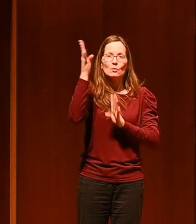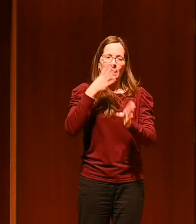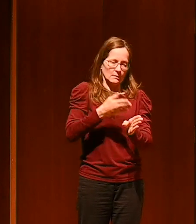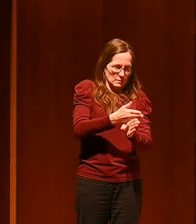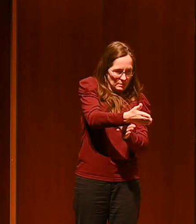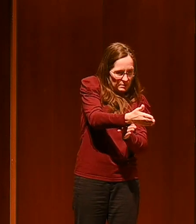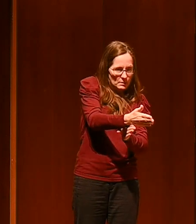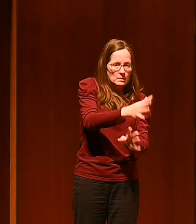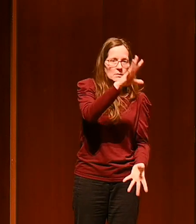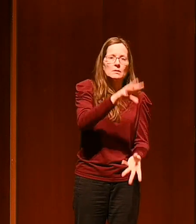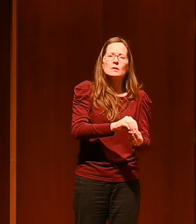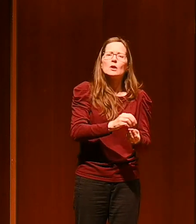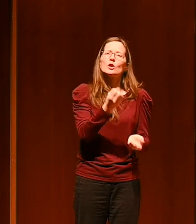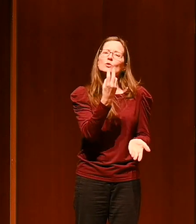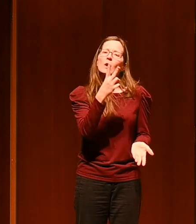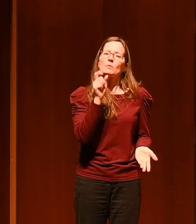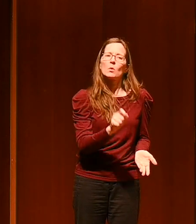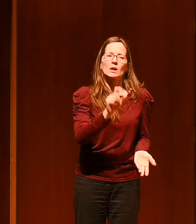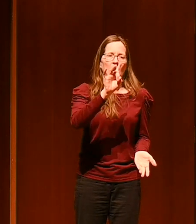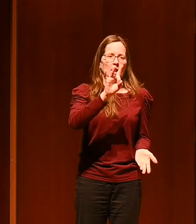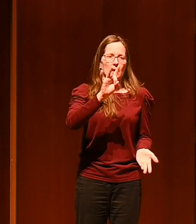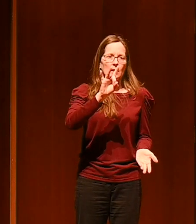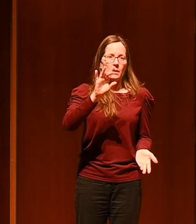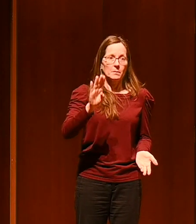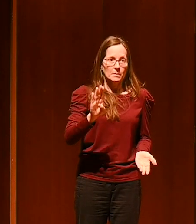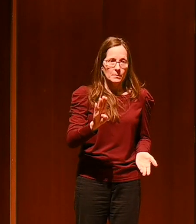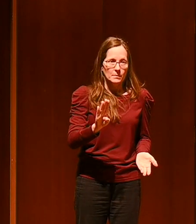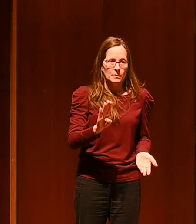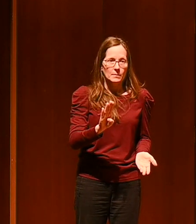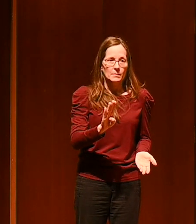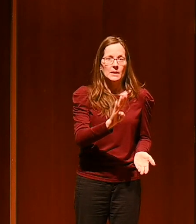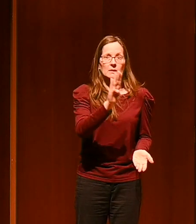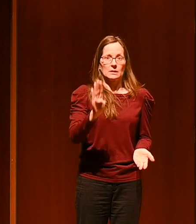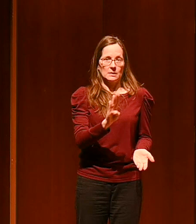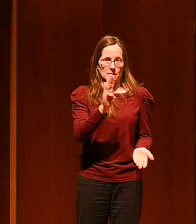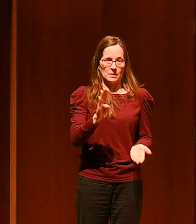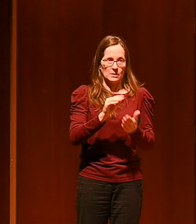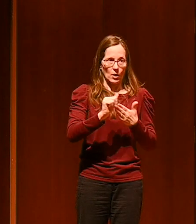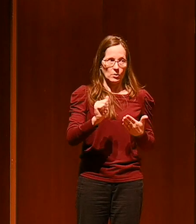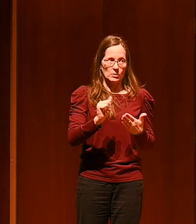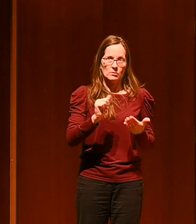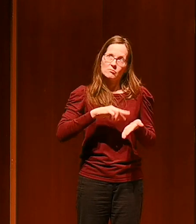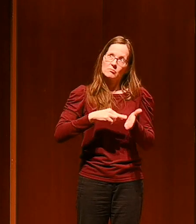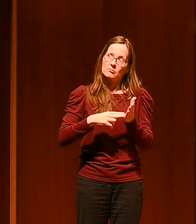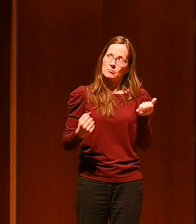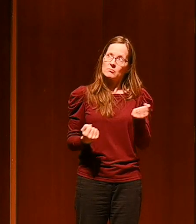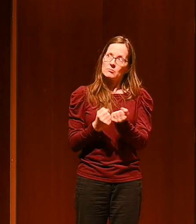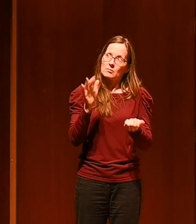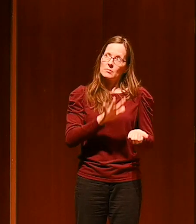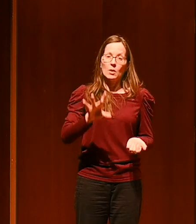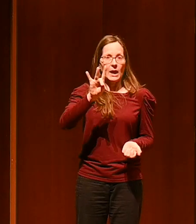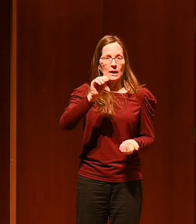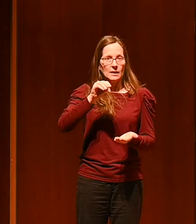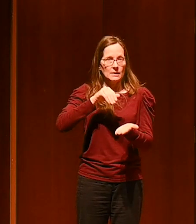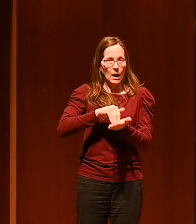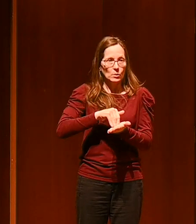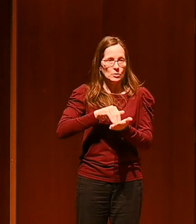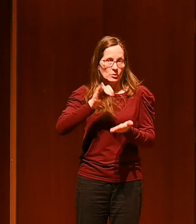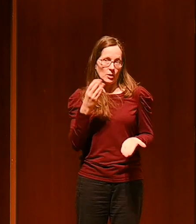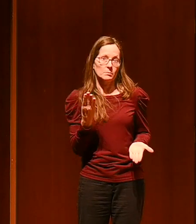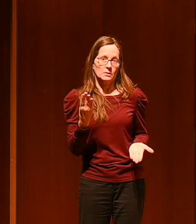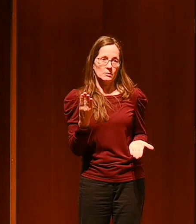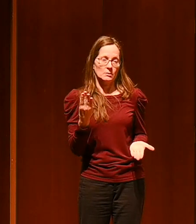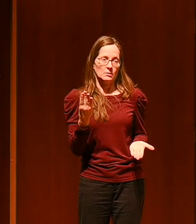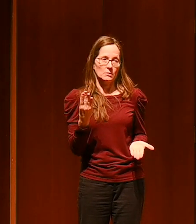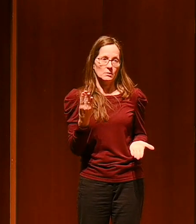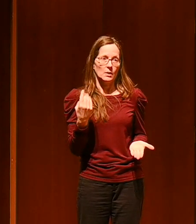$12.8 billion, this creative sector in Maryland, that supports about 80,000 jobs. And just the